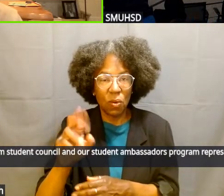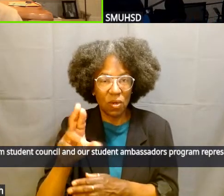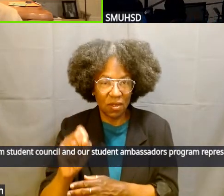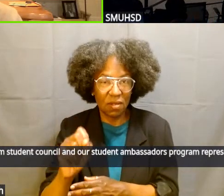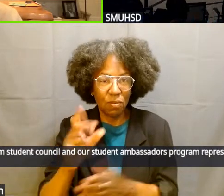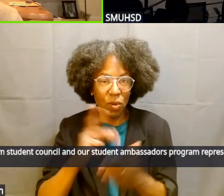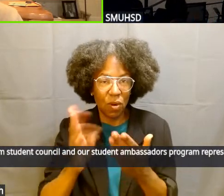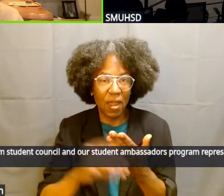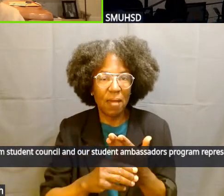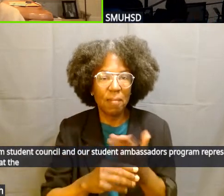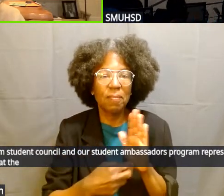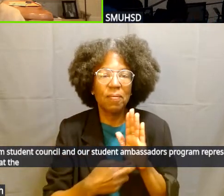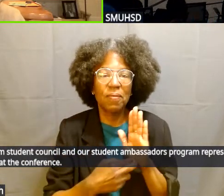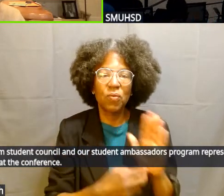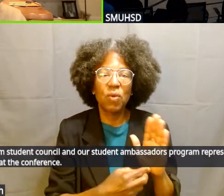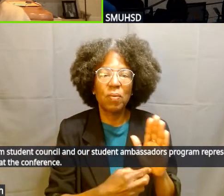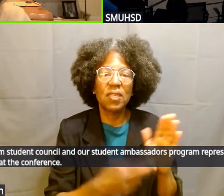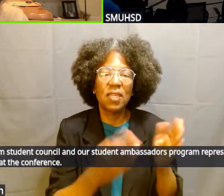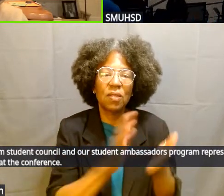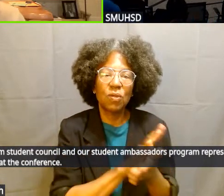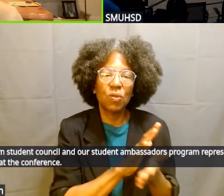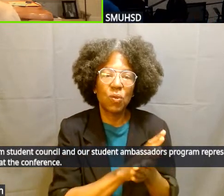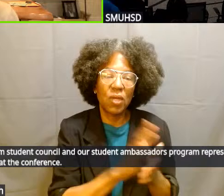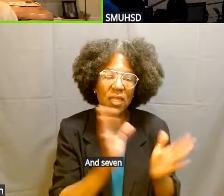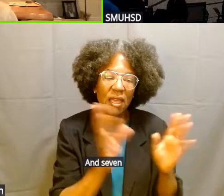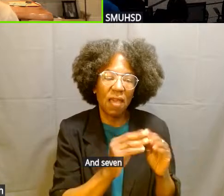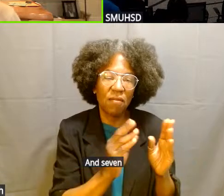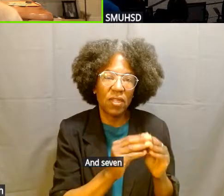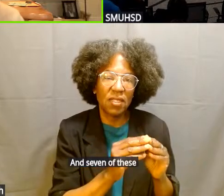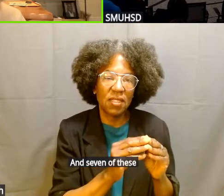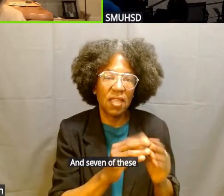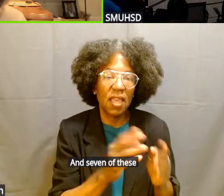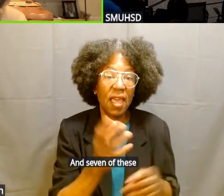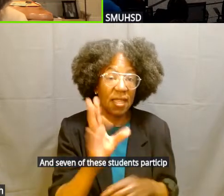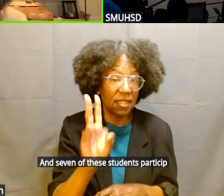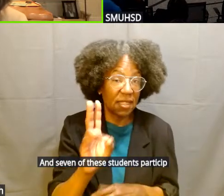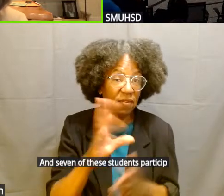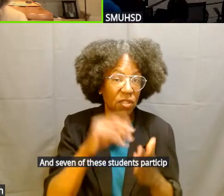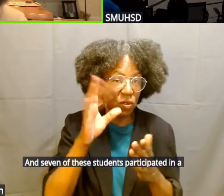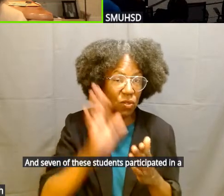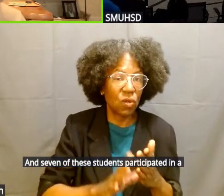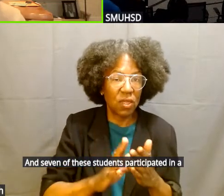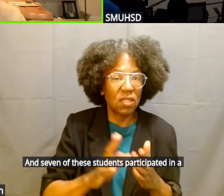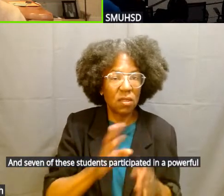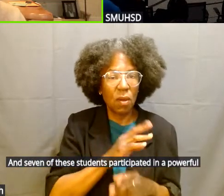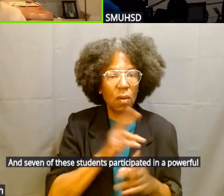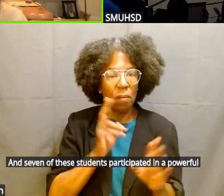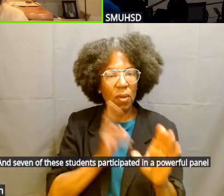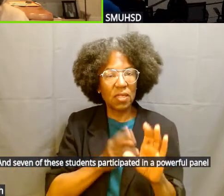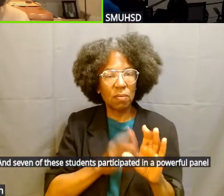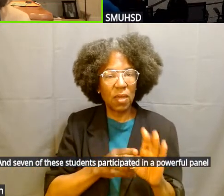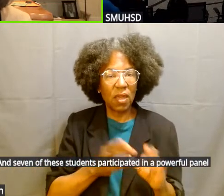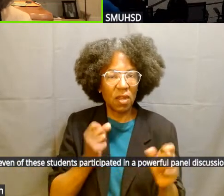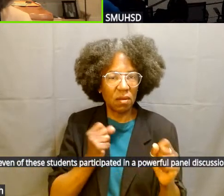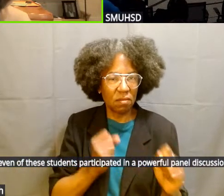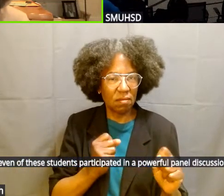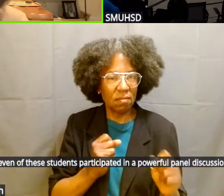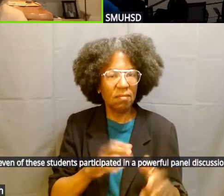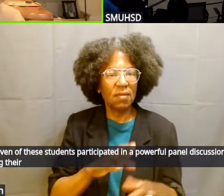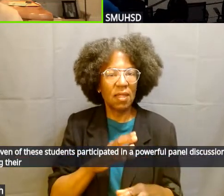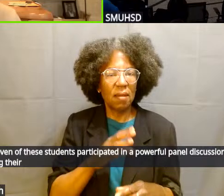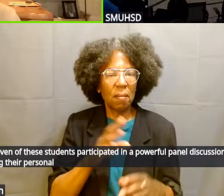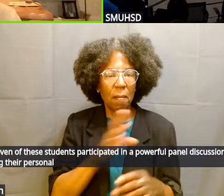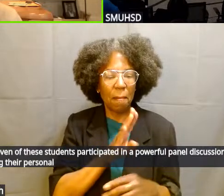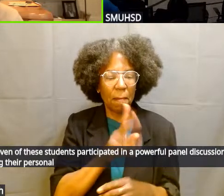the conference, and 7 of these students participated in a powerful panel discussion, sharing their personal stories